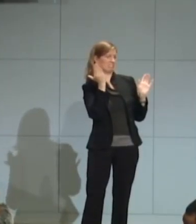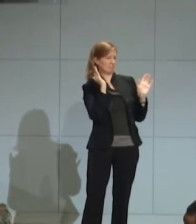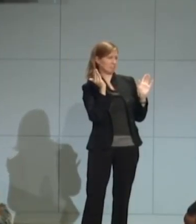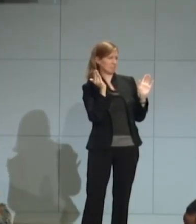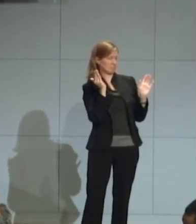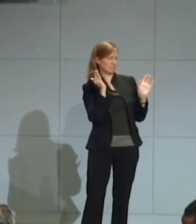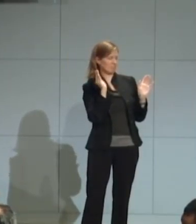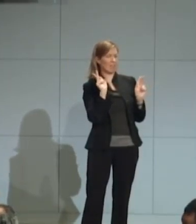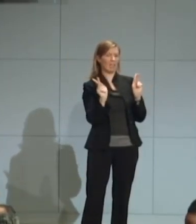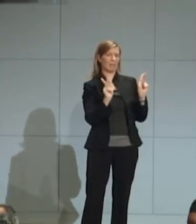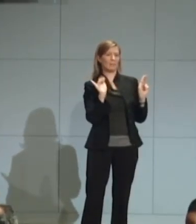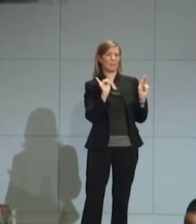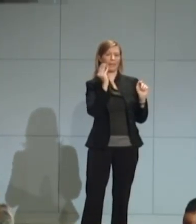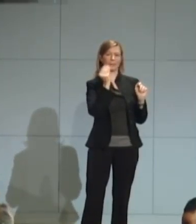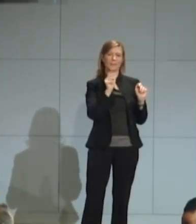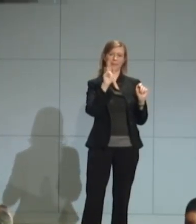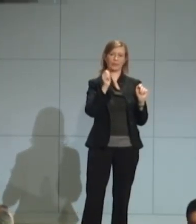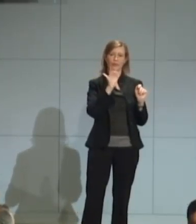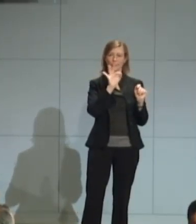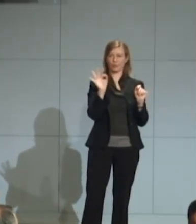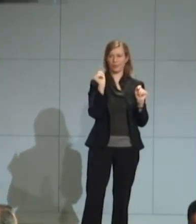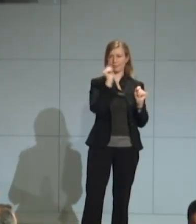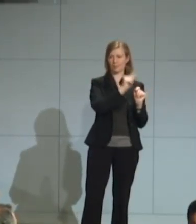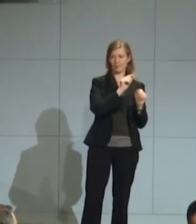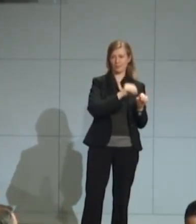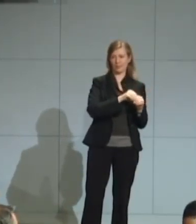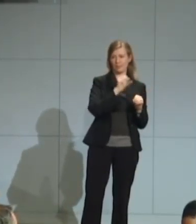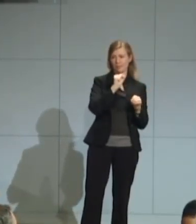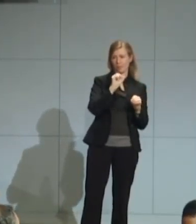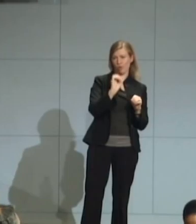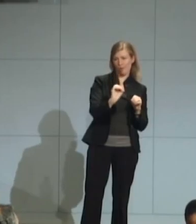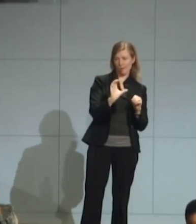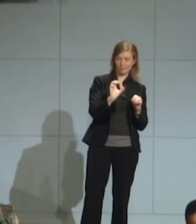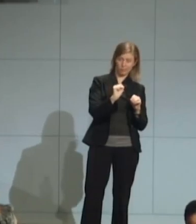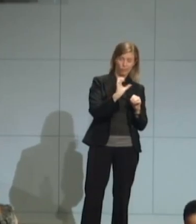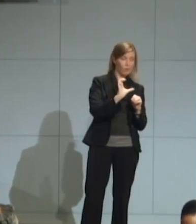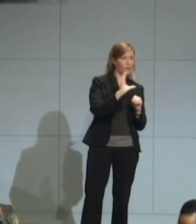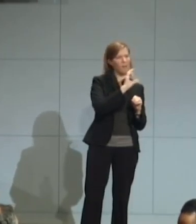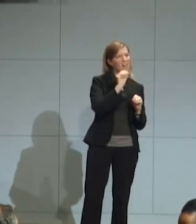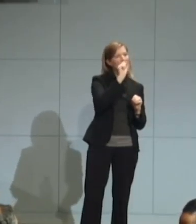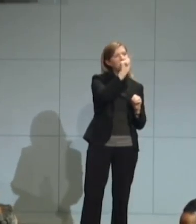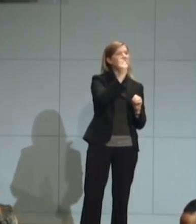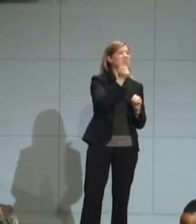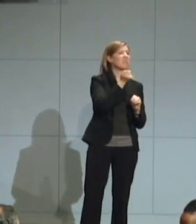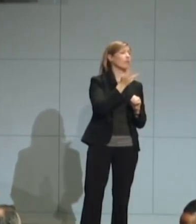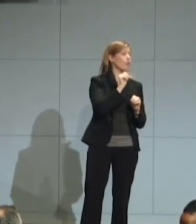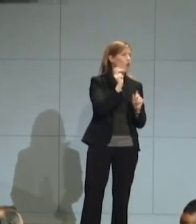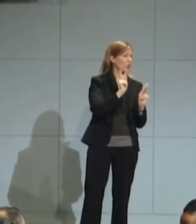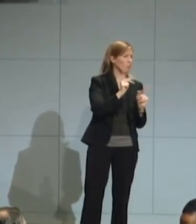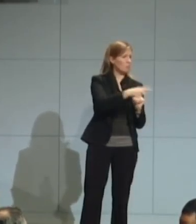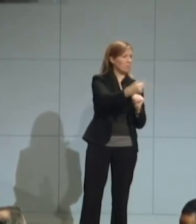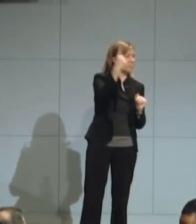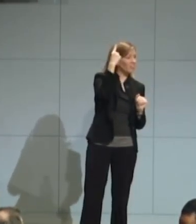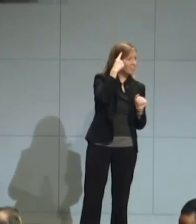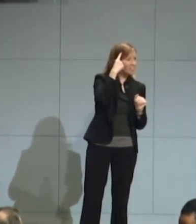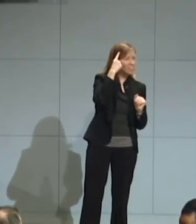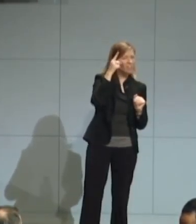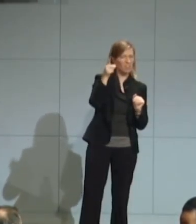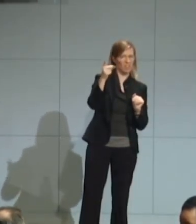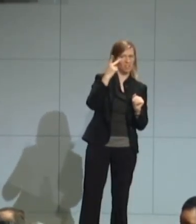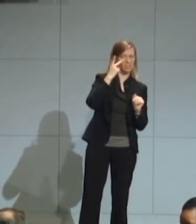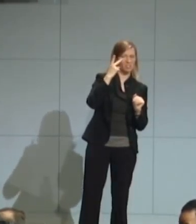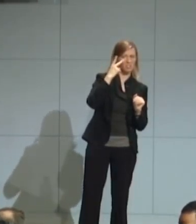ago, where he would have sat in that particular conflict. The third thing he says, and this is the funniest of all, he says,